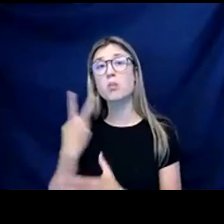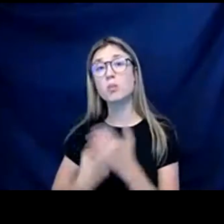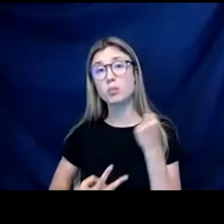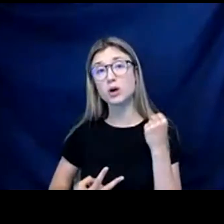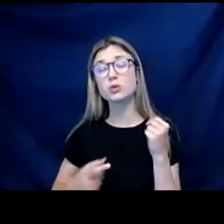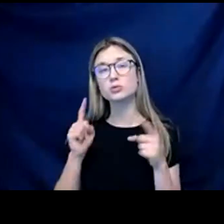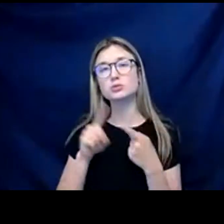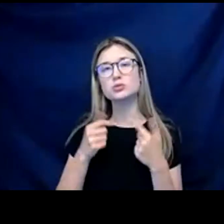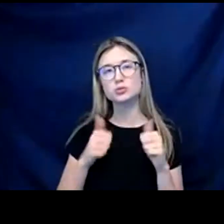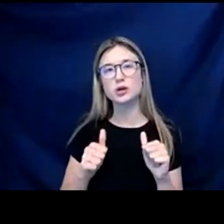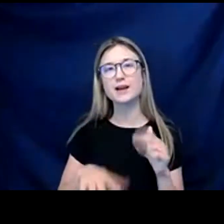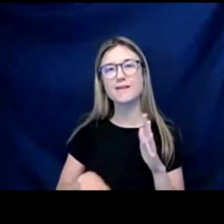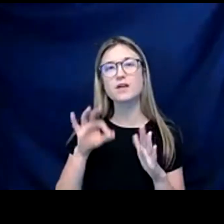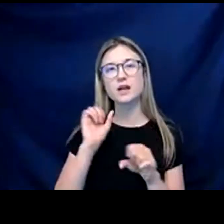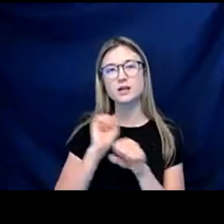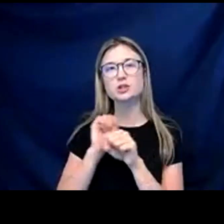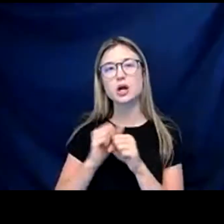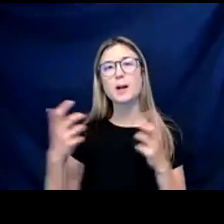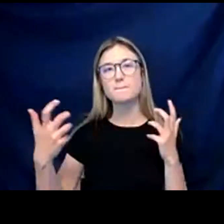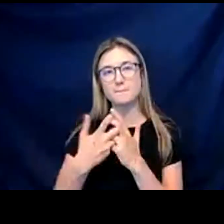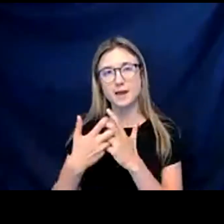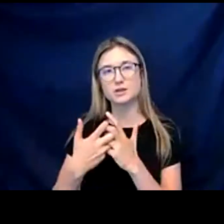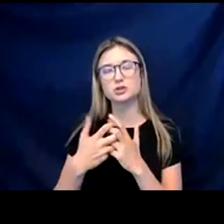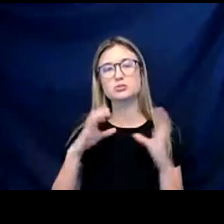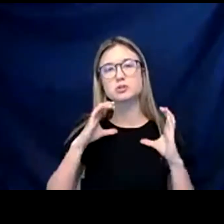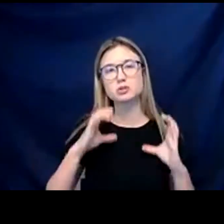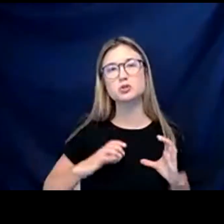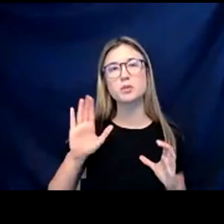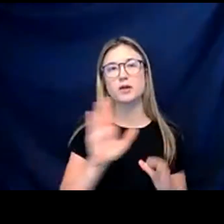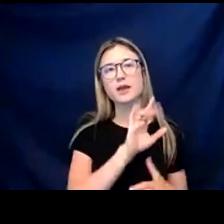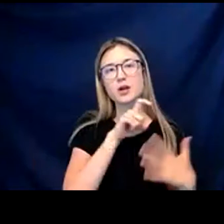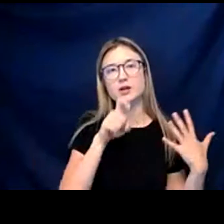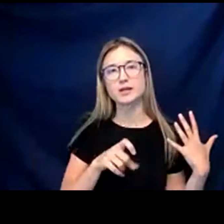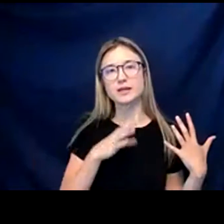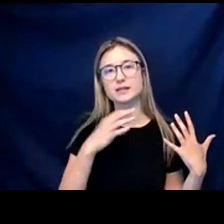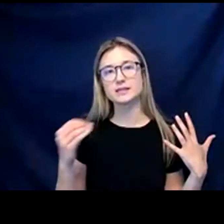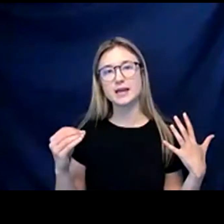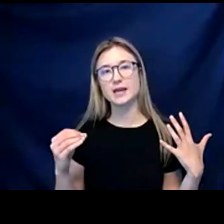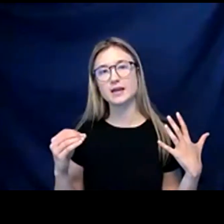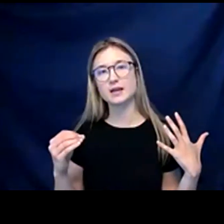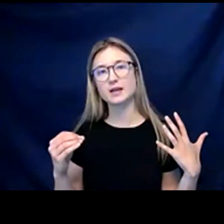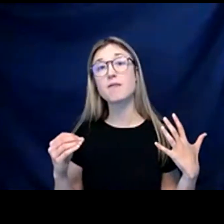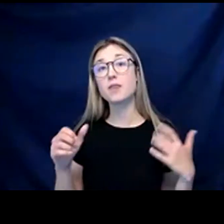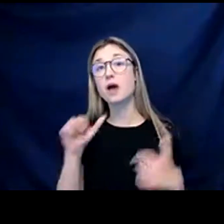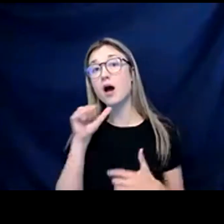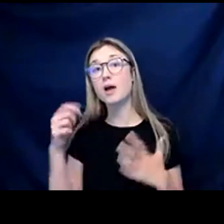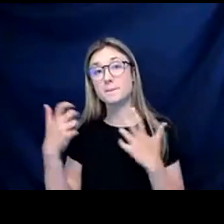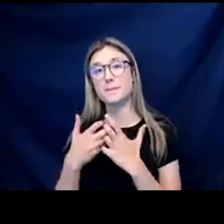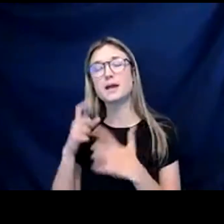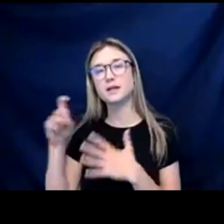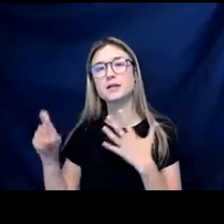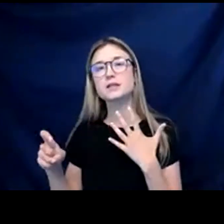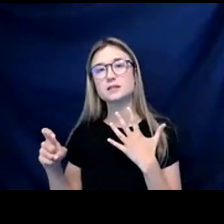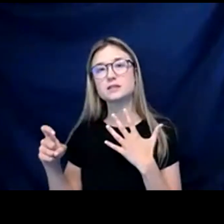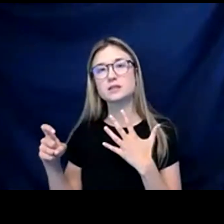is best for the consumer's unique needs, as well as the unmet needs of an employer. So we are